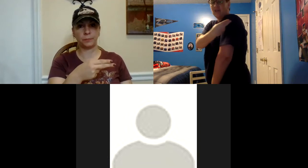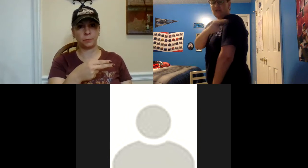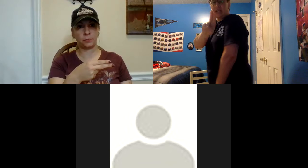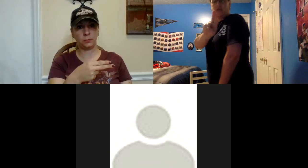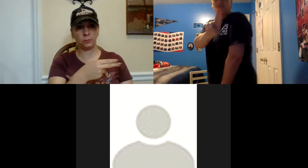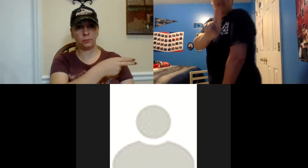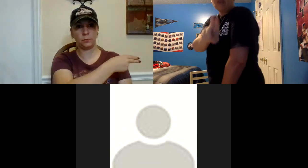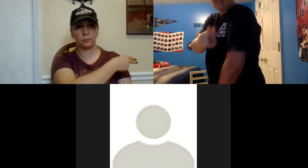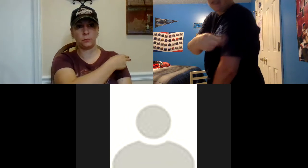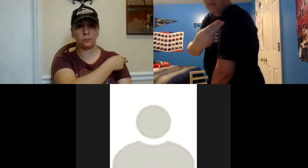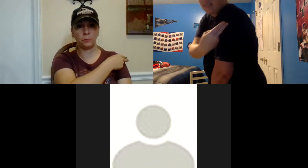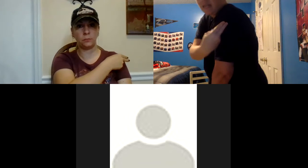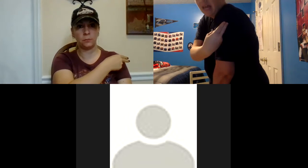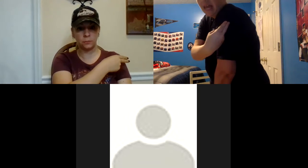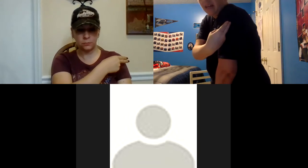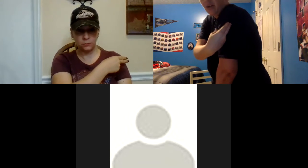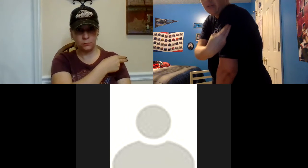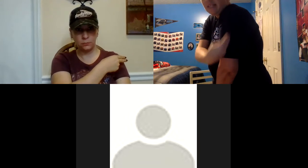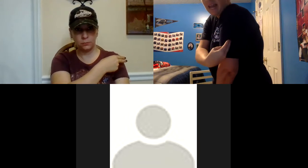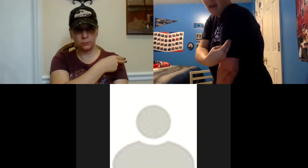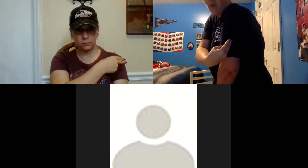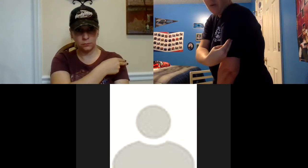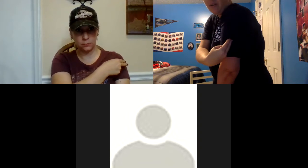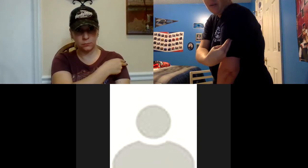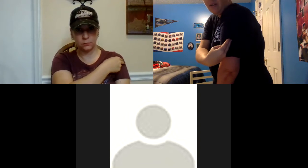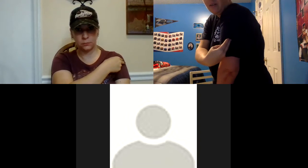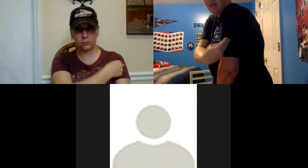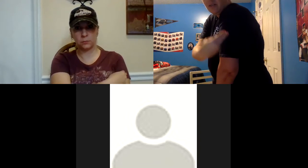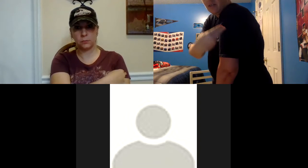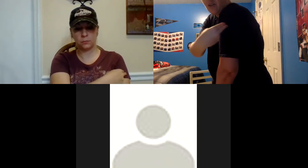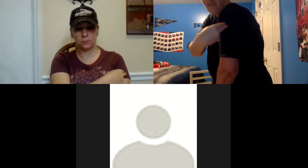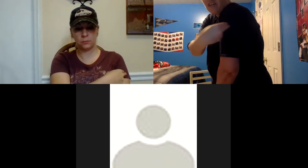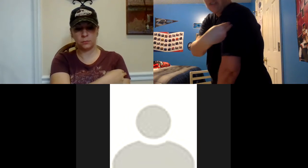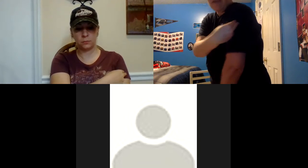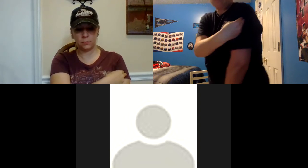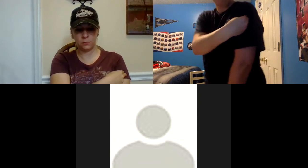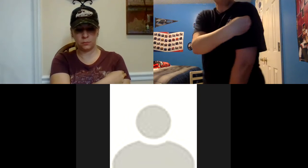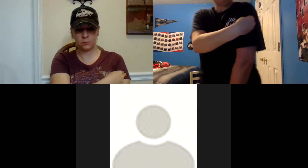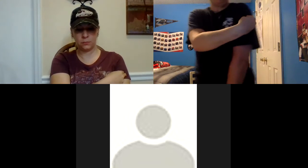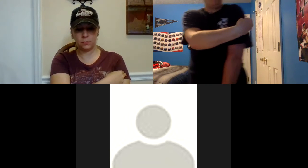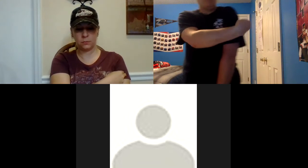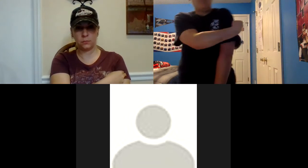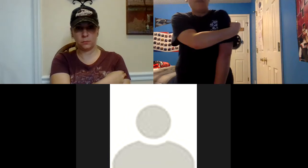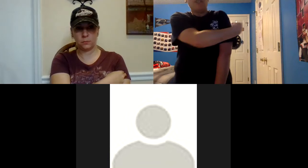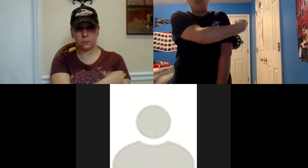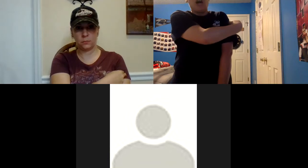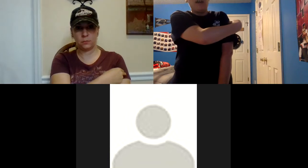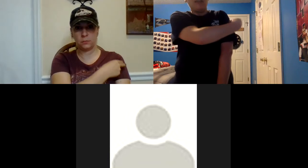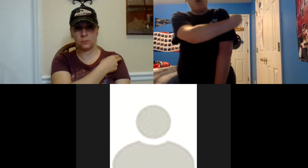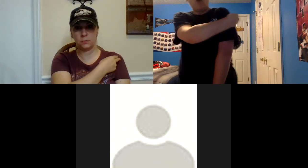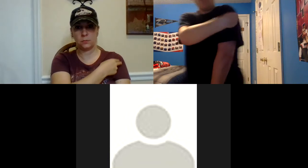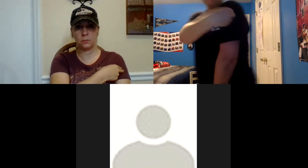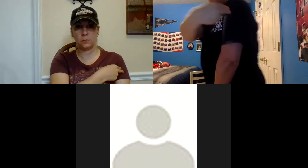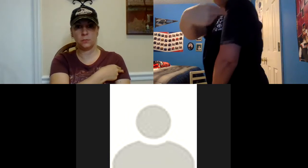and you take your fingertips and it goes down So your fingertip, it's almost like you're giving yourself a shot